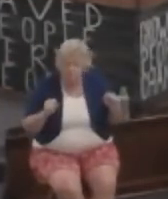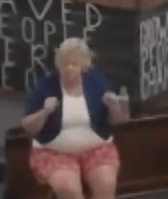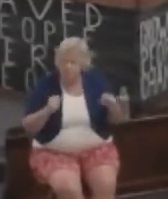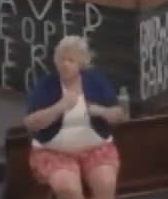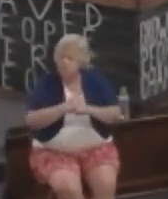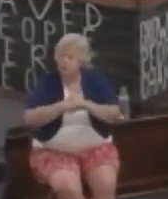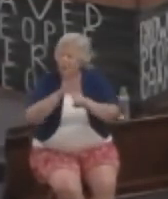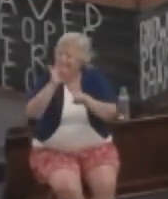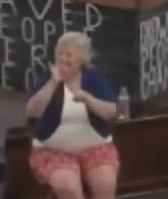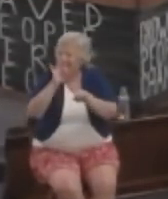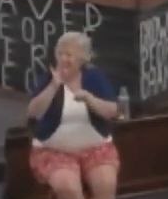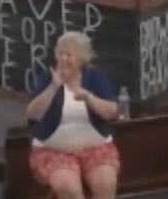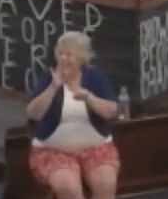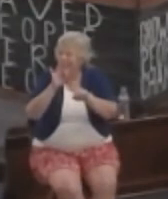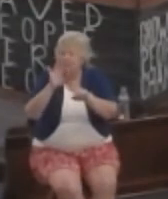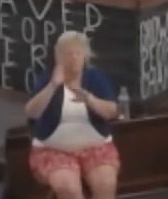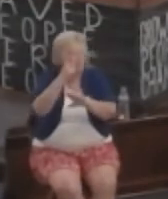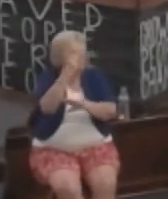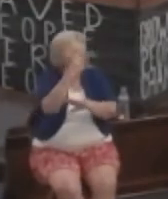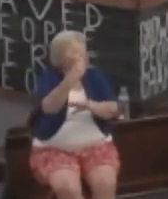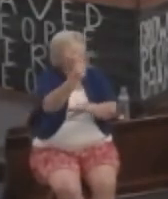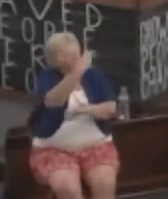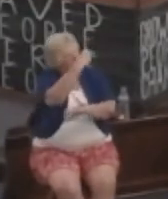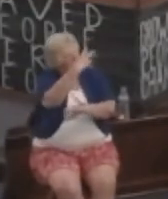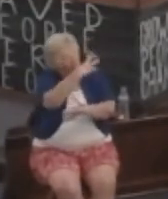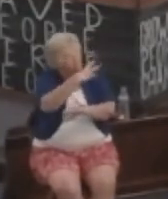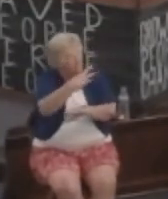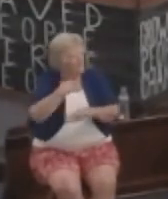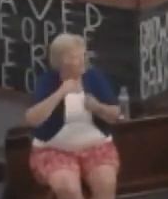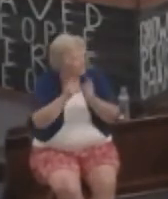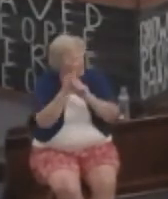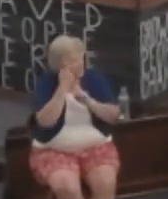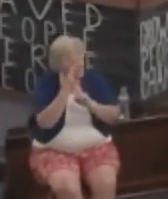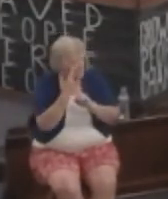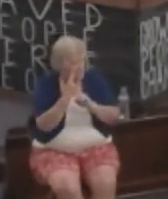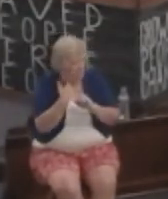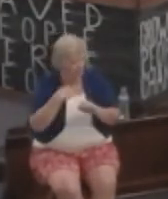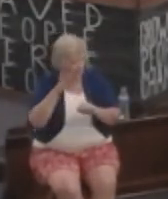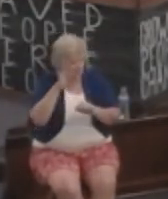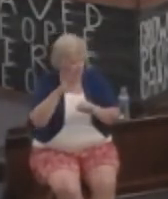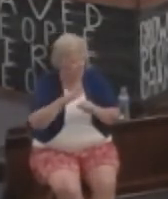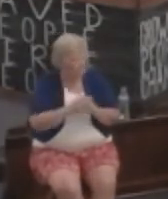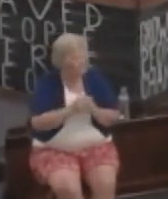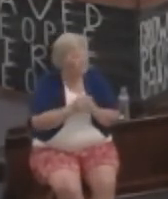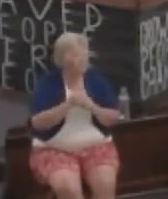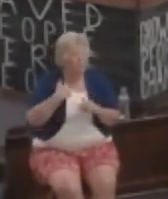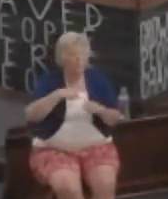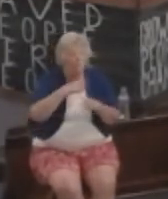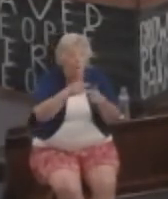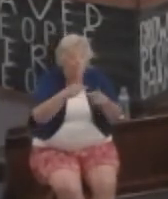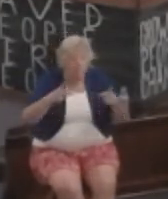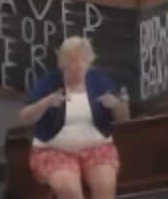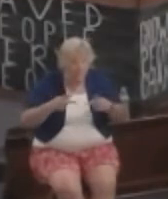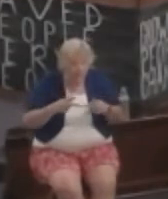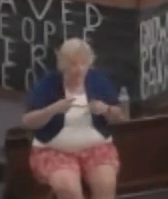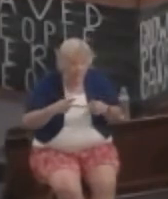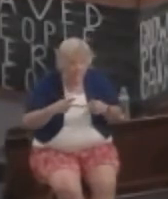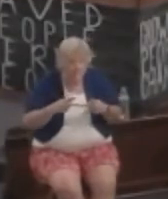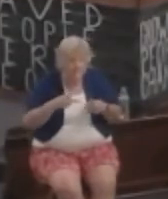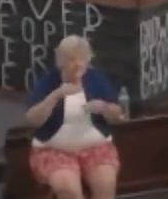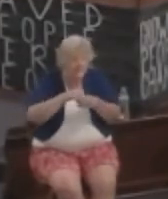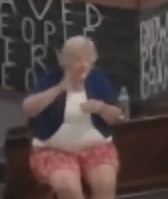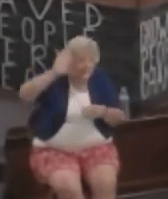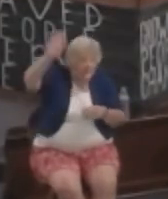is in my sermon, but it is what it is. We are children of God, we are saved, and we have a place in